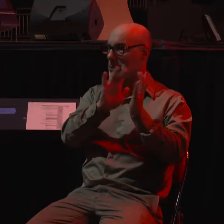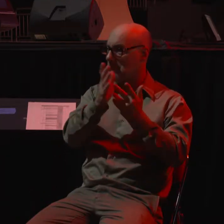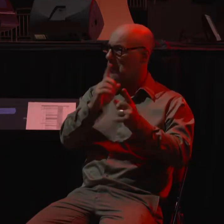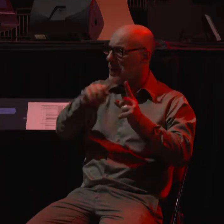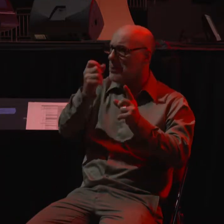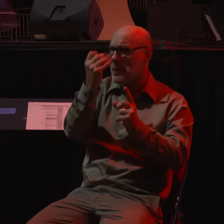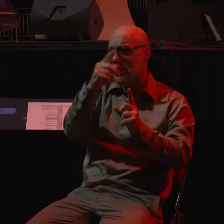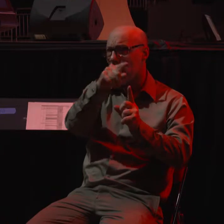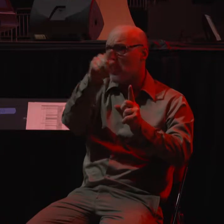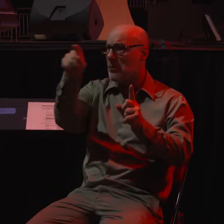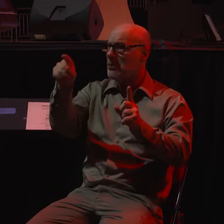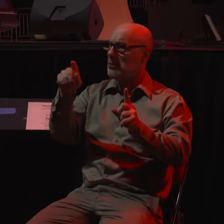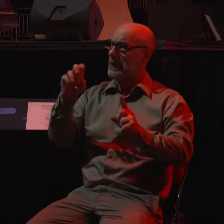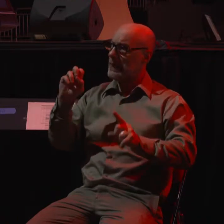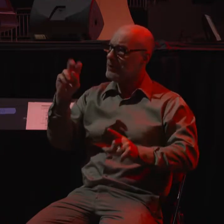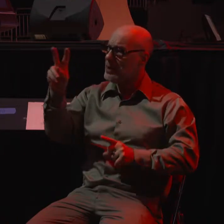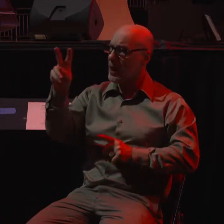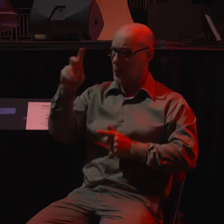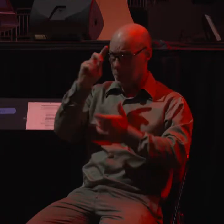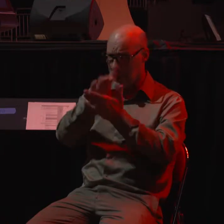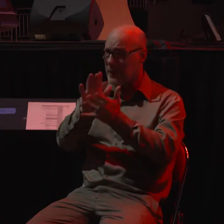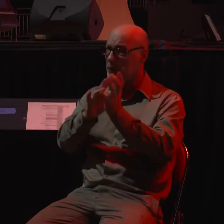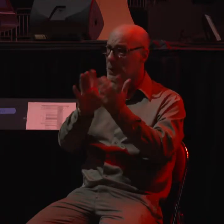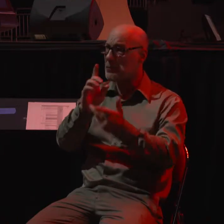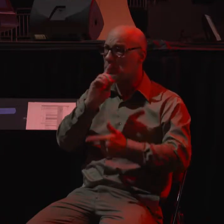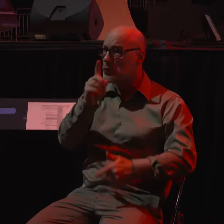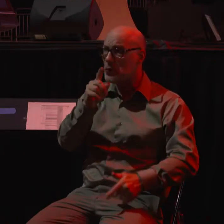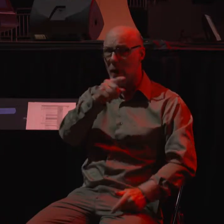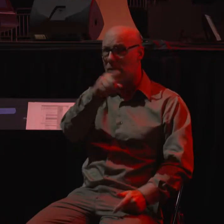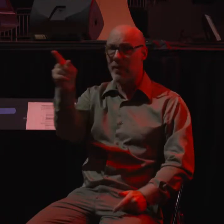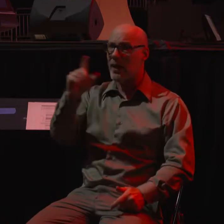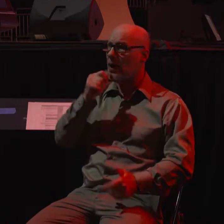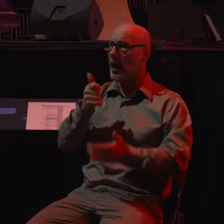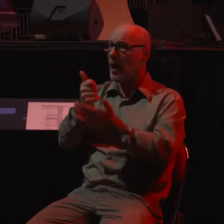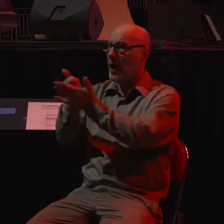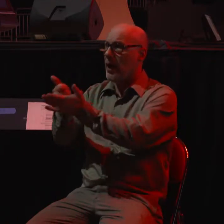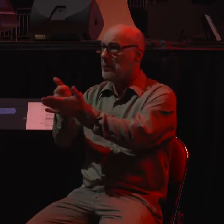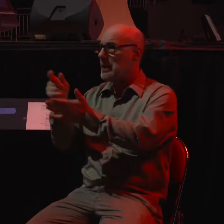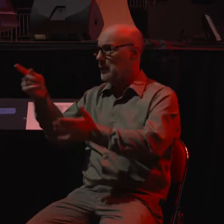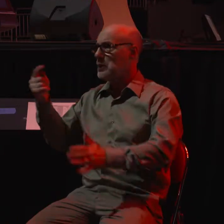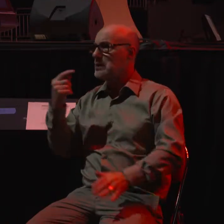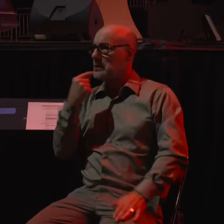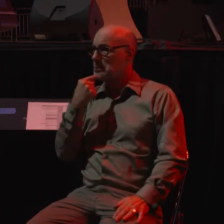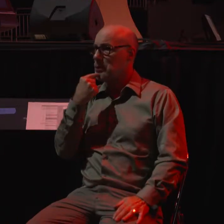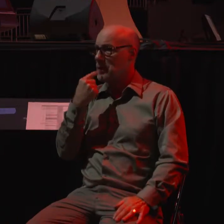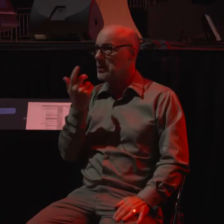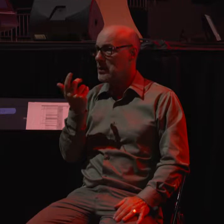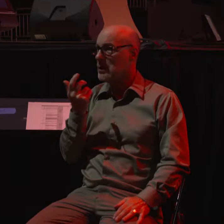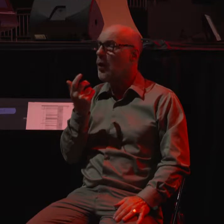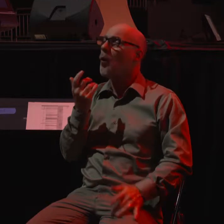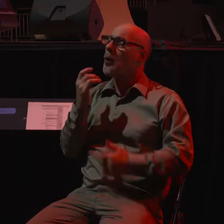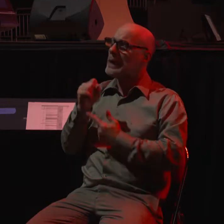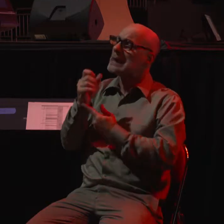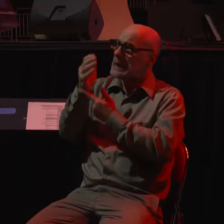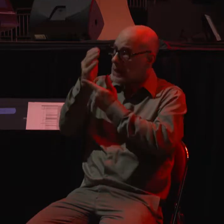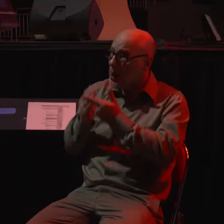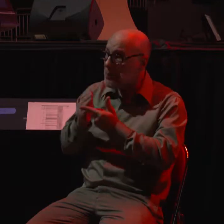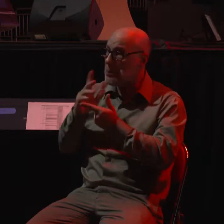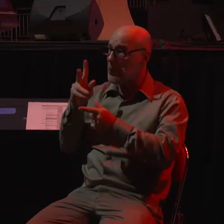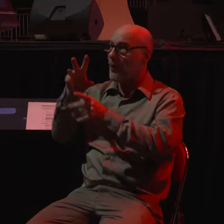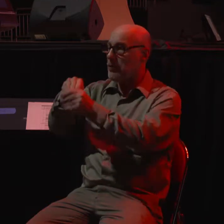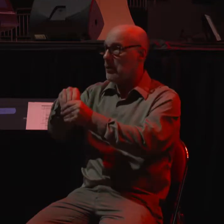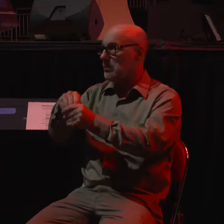same theology we do, think the Bible's all true. He was disappointed. Yeah. Now, were there exceptions? I'm sure there were. There are famous photographs with Billy